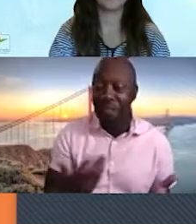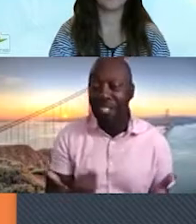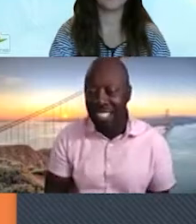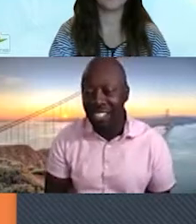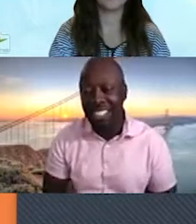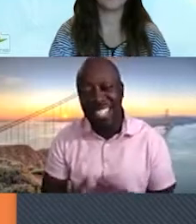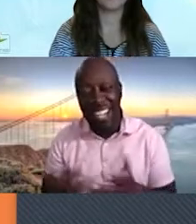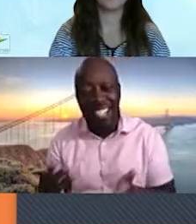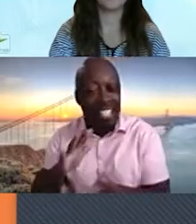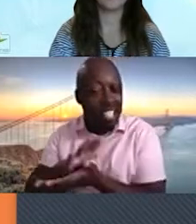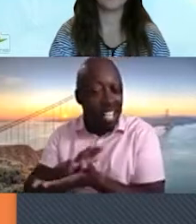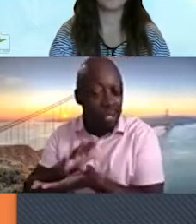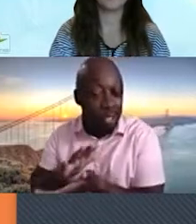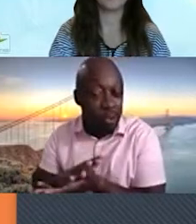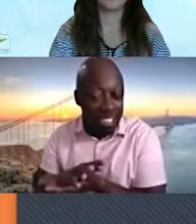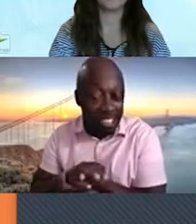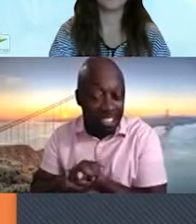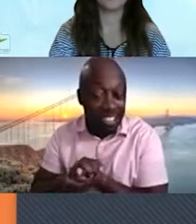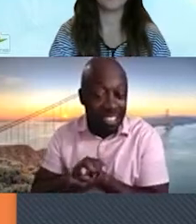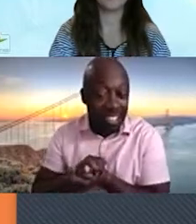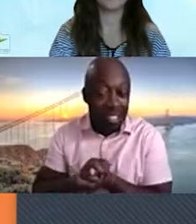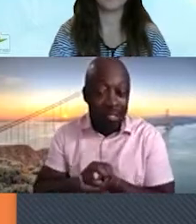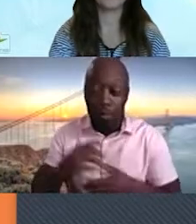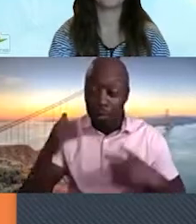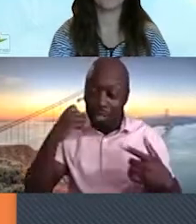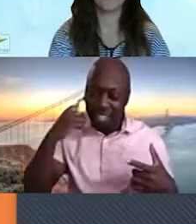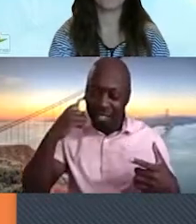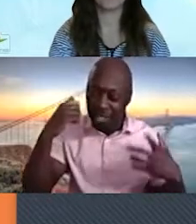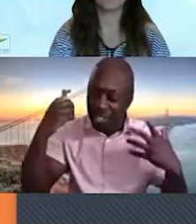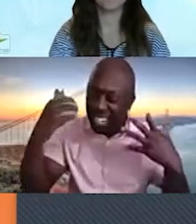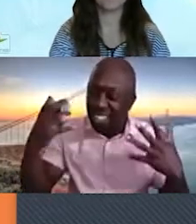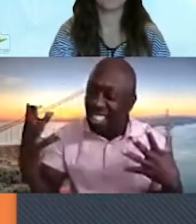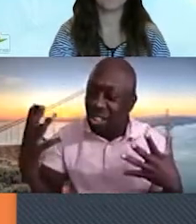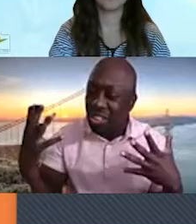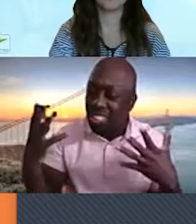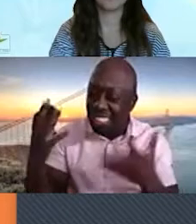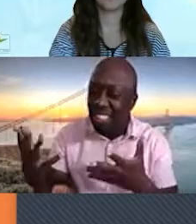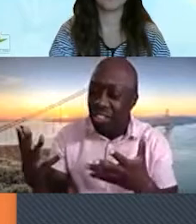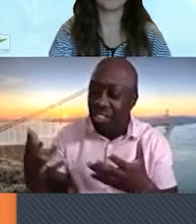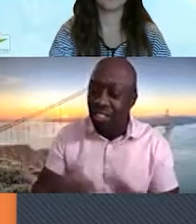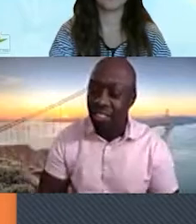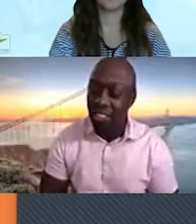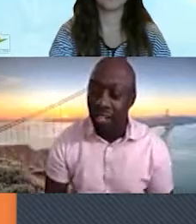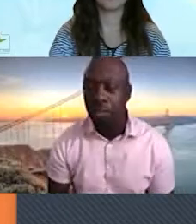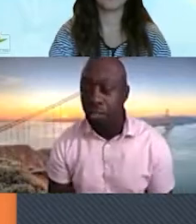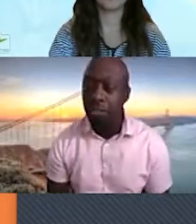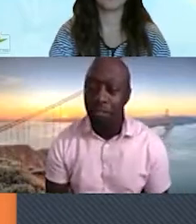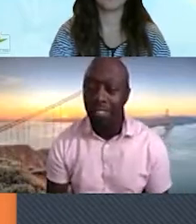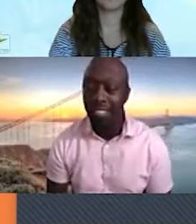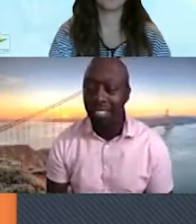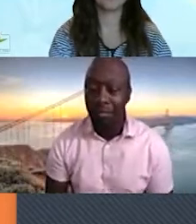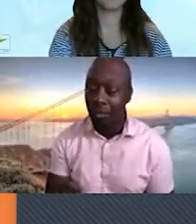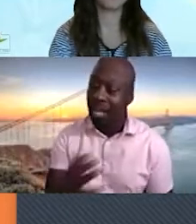were our first teachers and not our school teachers. But when you hear teacher or see teacher, you think, oh,